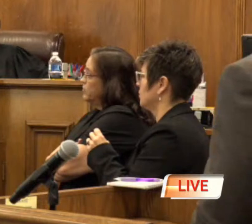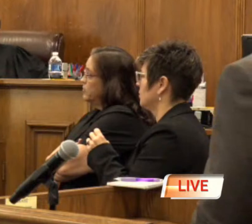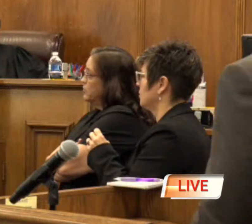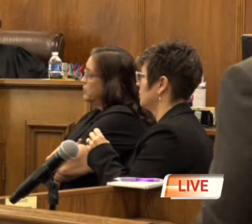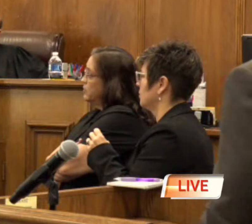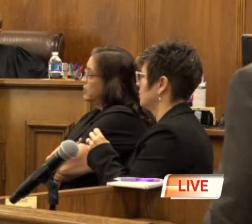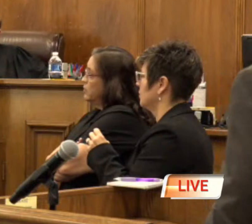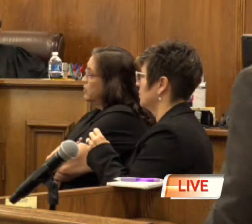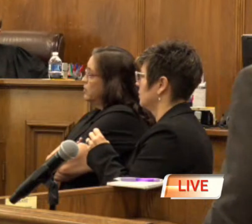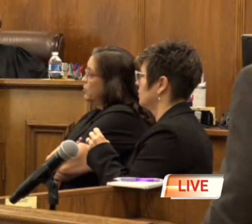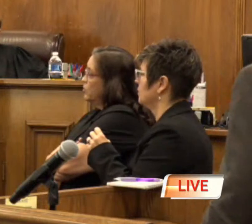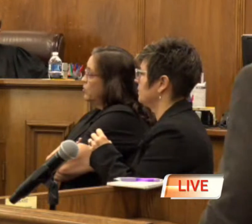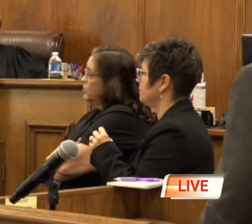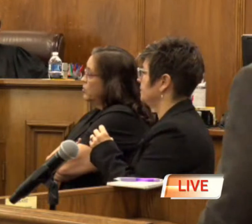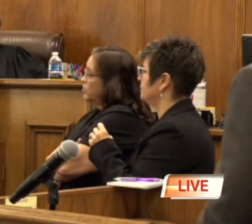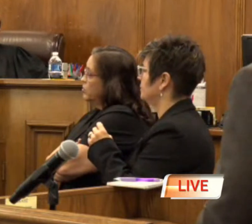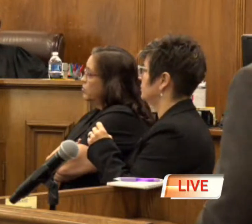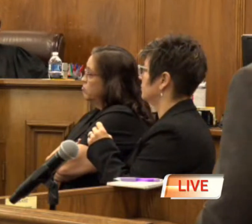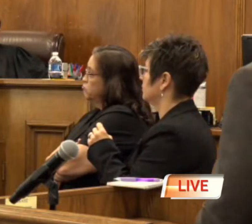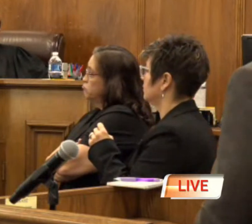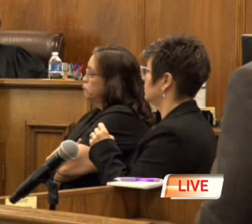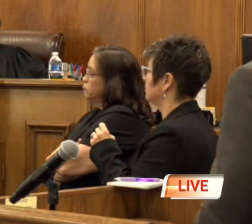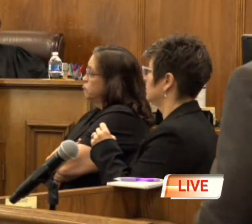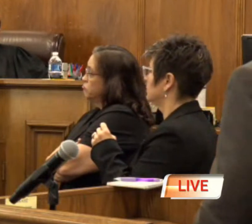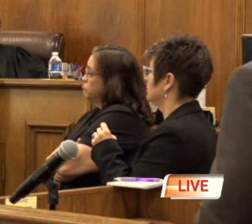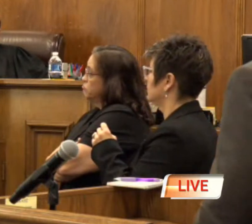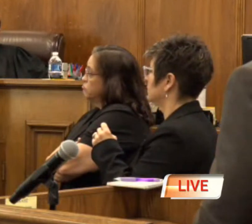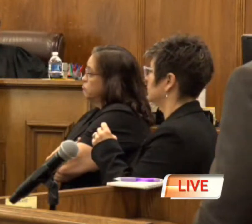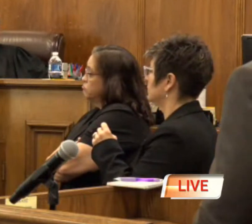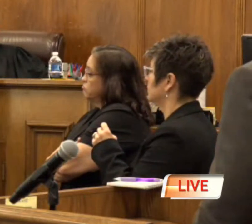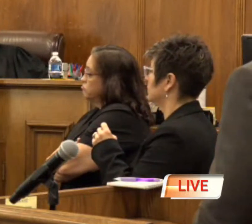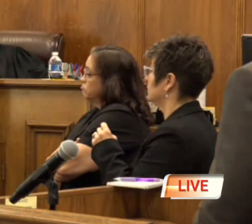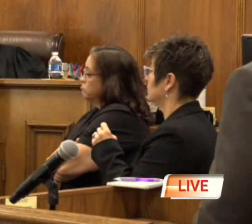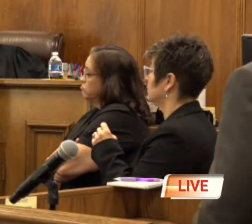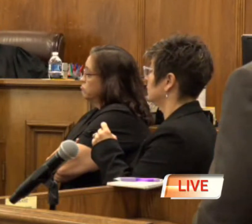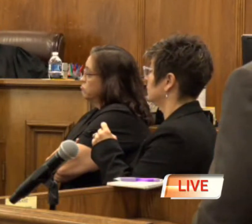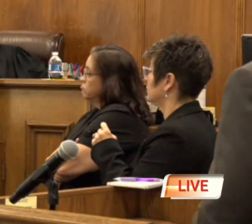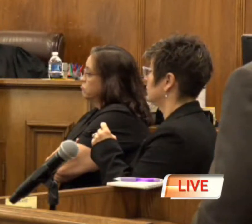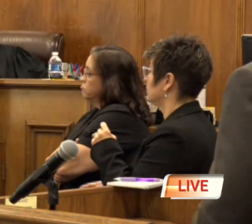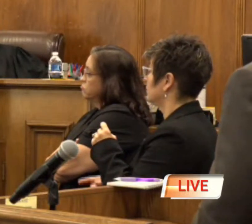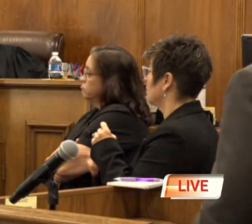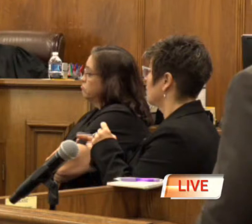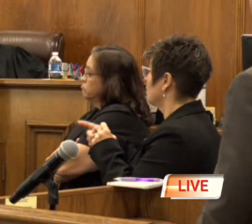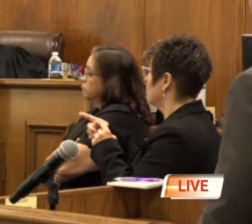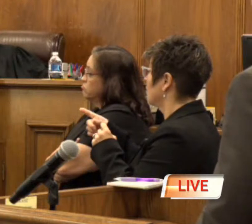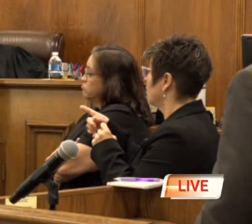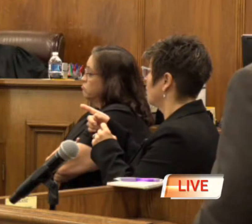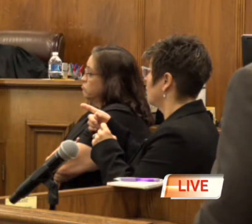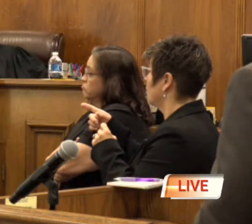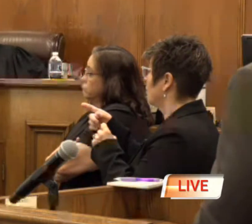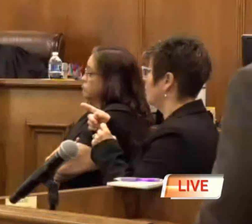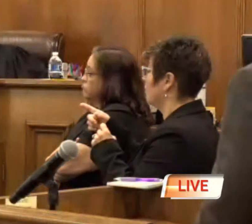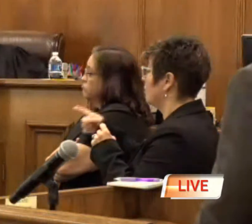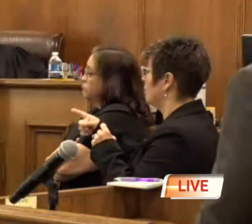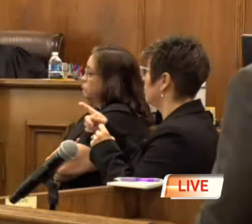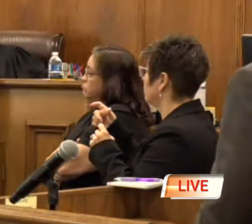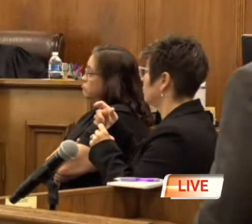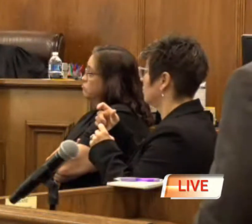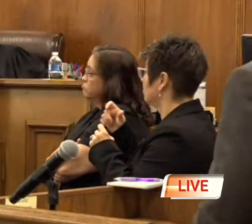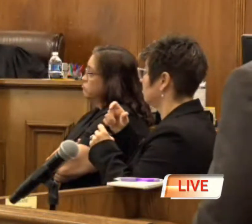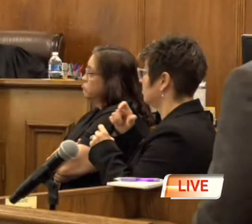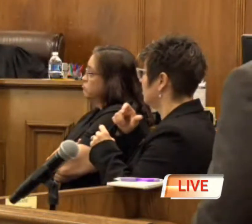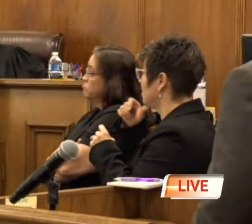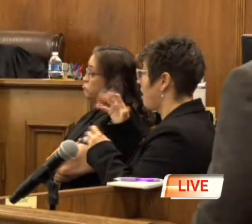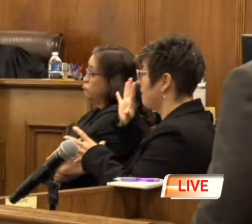So you had nothing to do with obtaining media attention from the outlets that are broadcasting